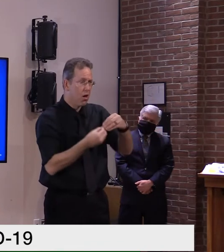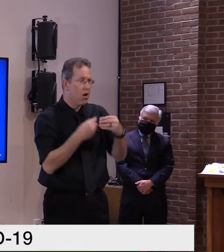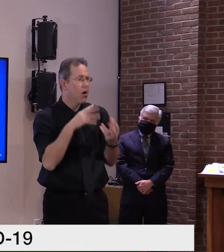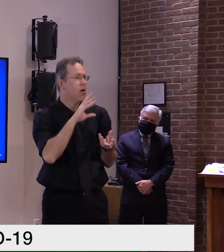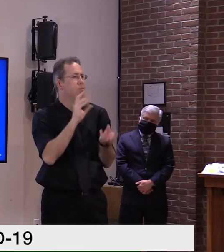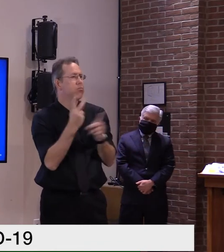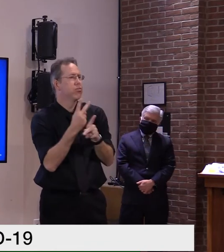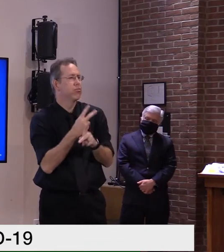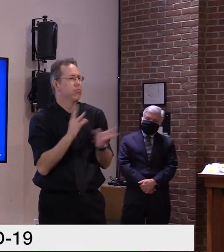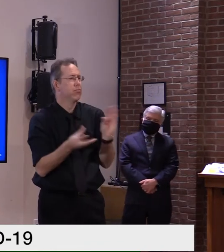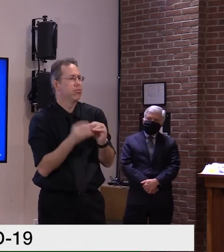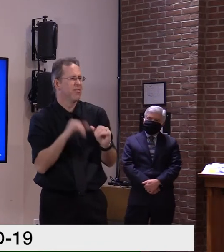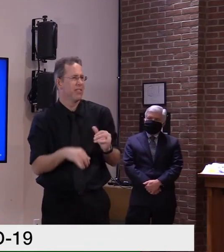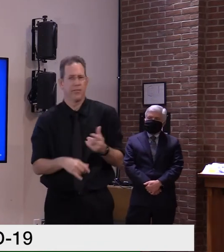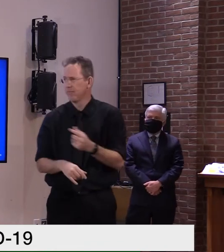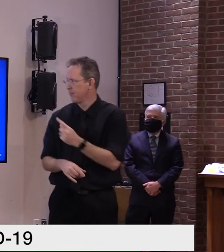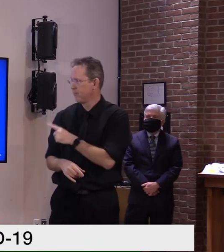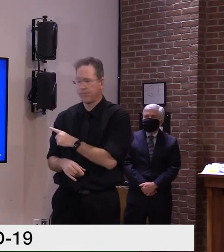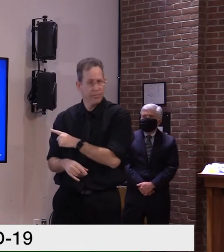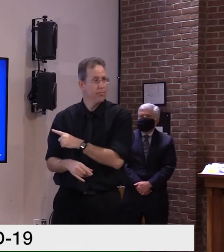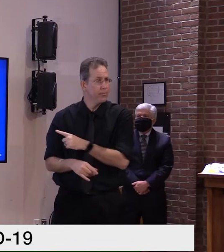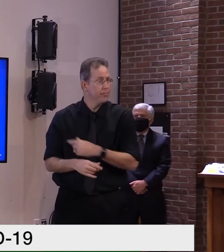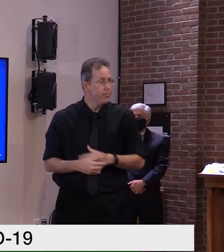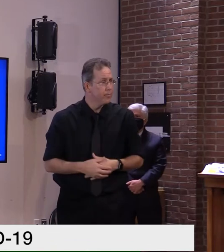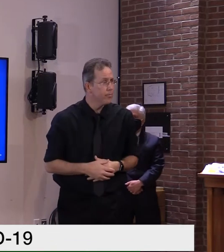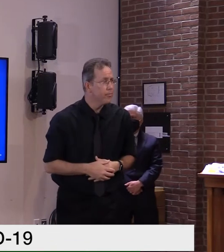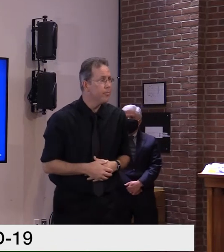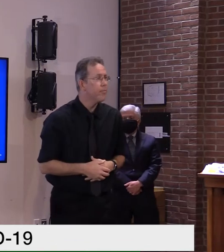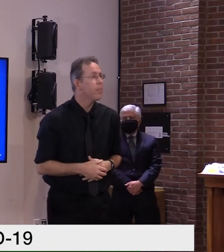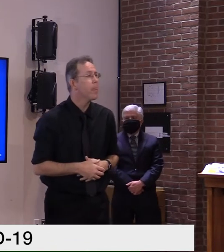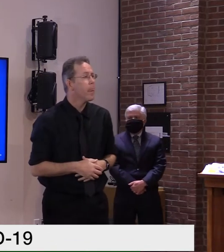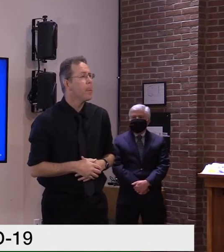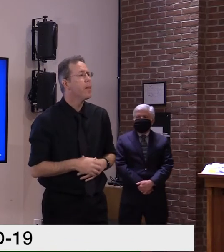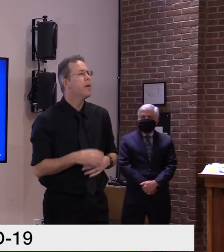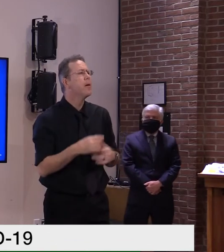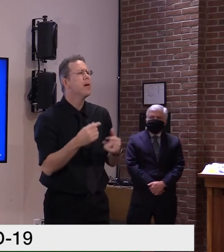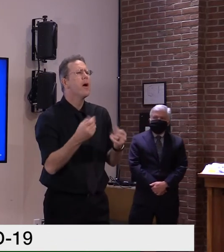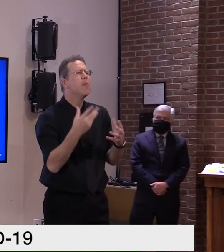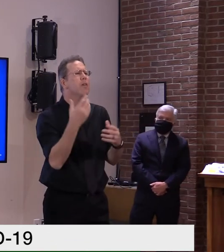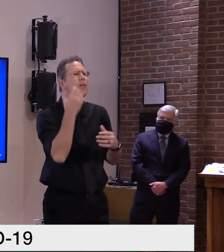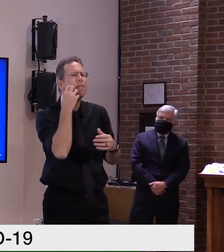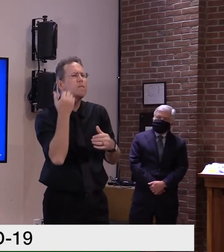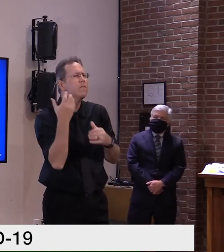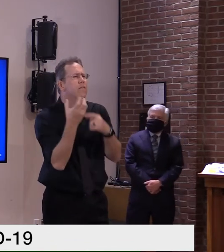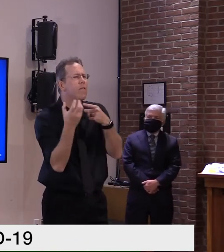many phones you're tracking to come up with the numbers you gave us earlier?